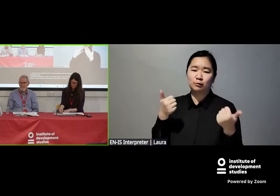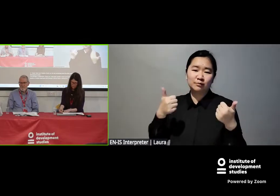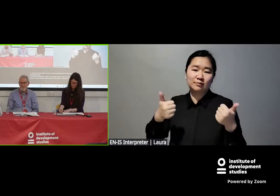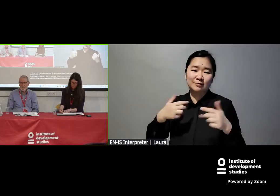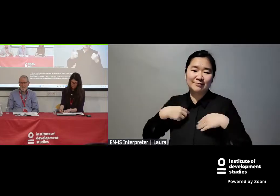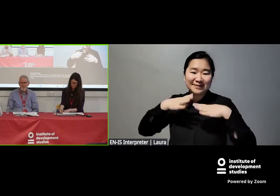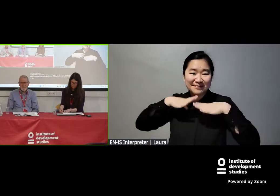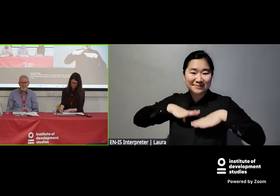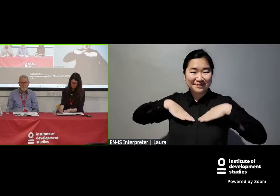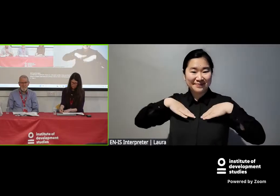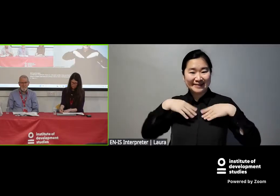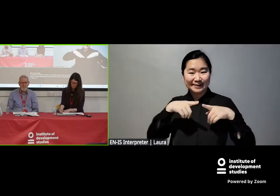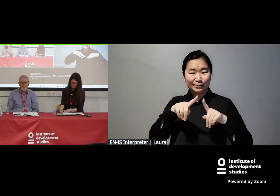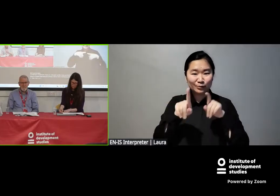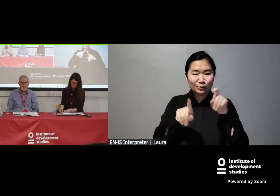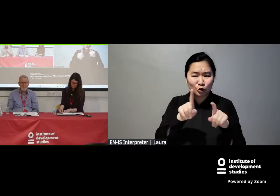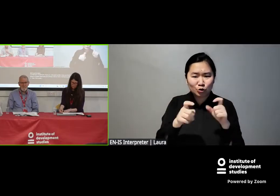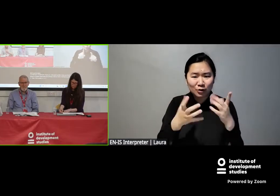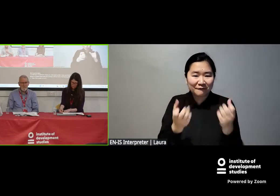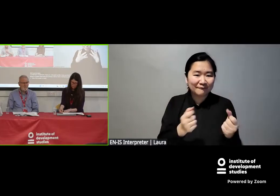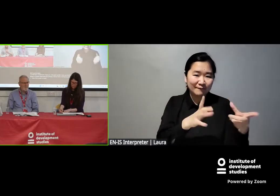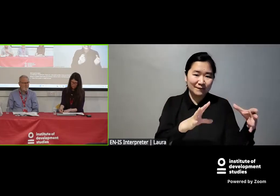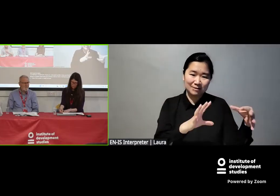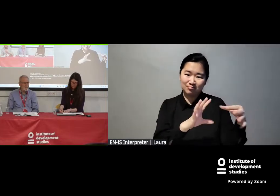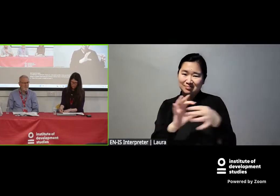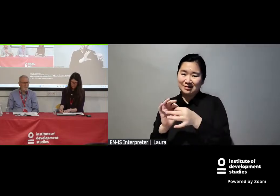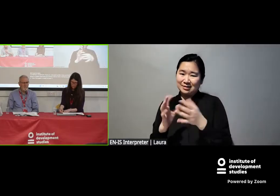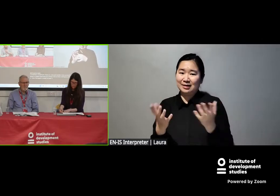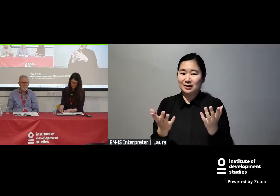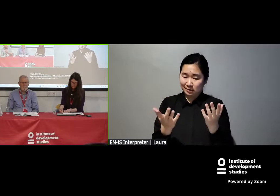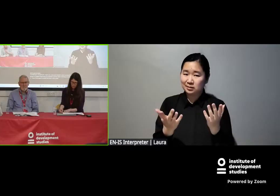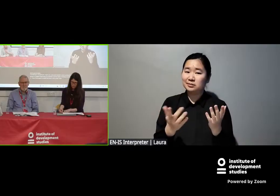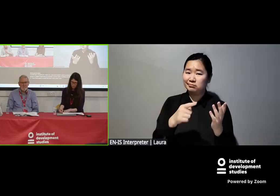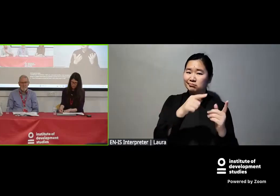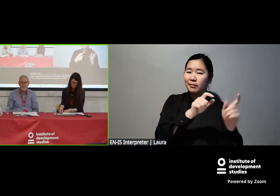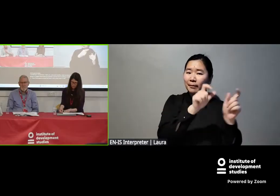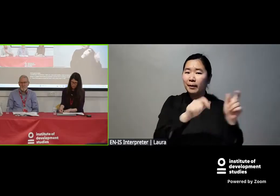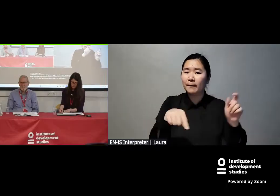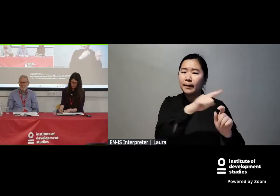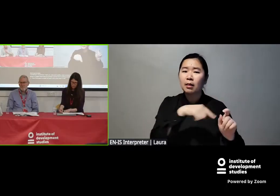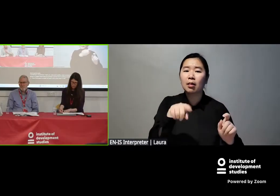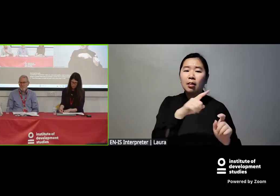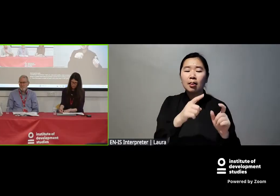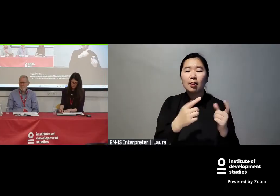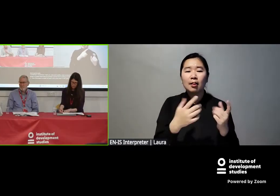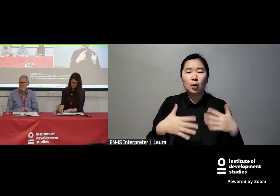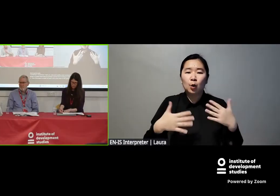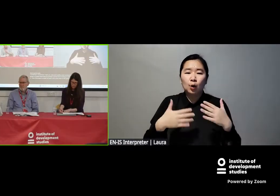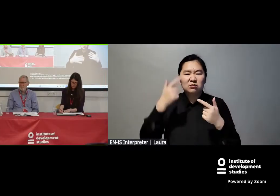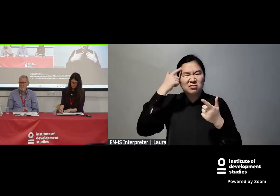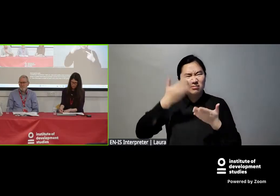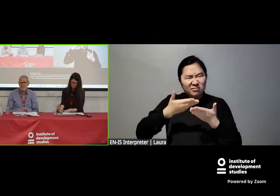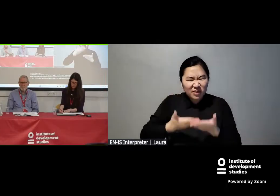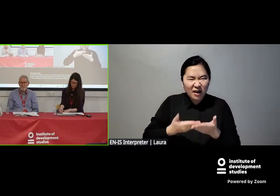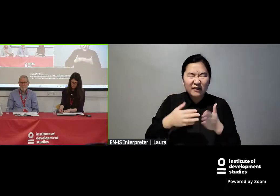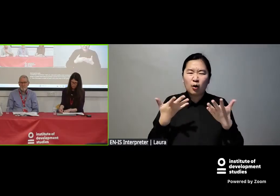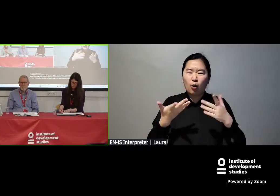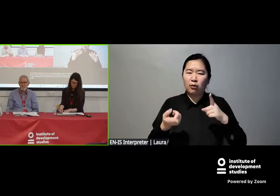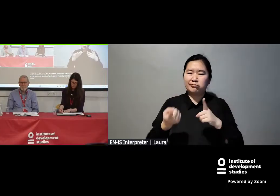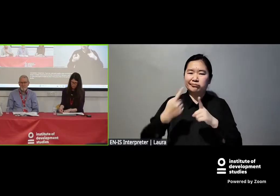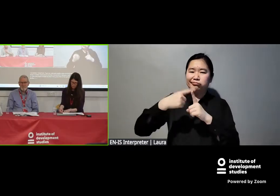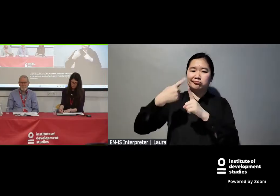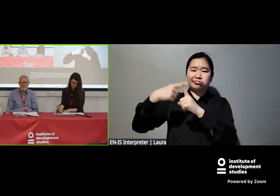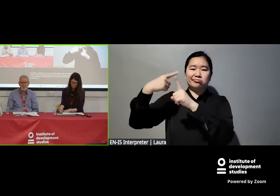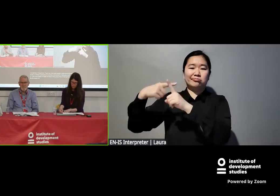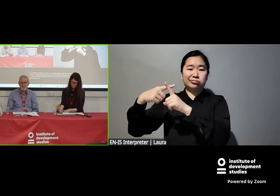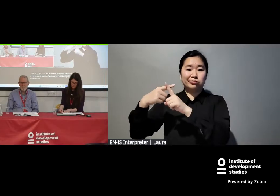is a hard group to define, but the people who authored that paper described this group